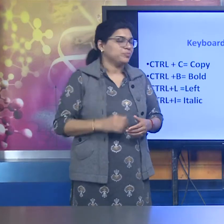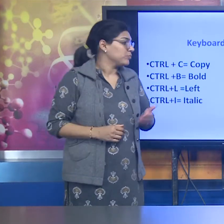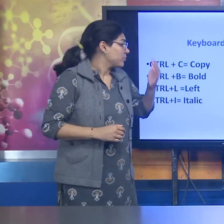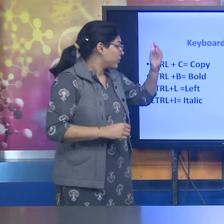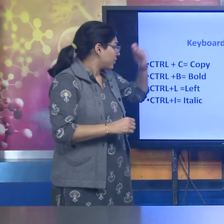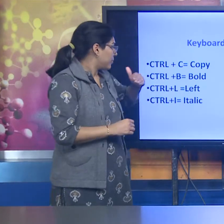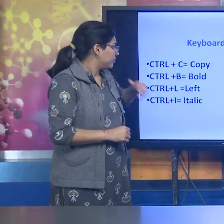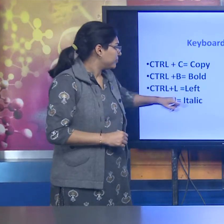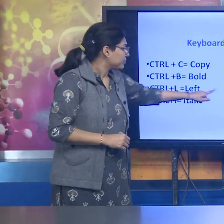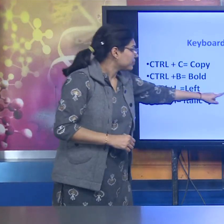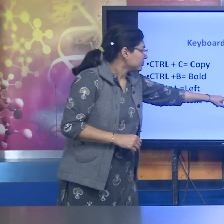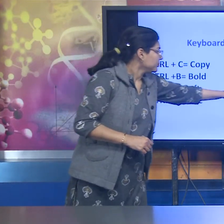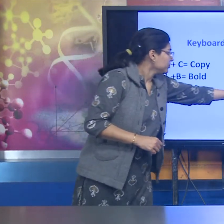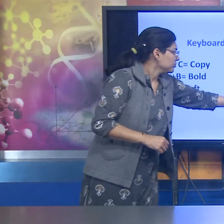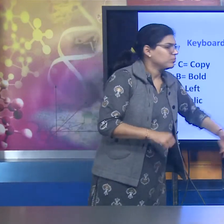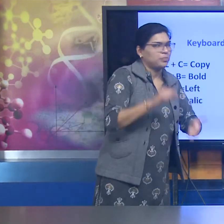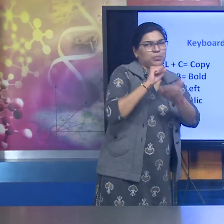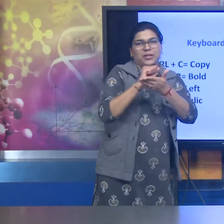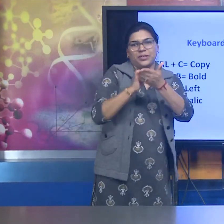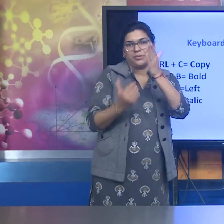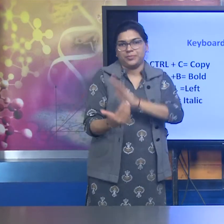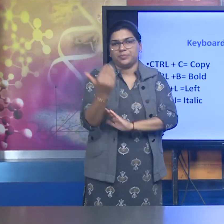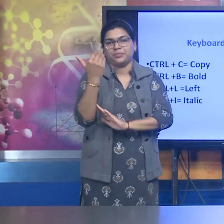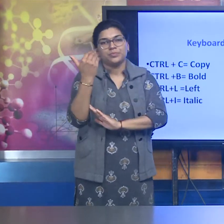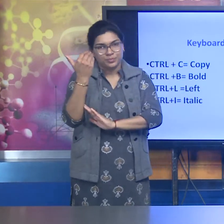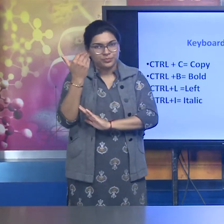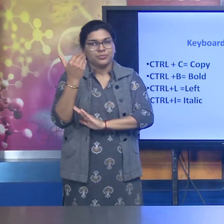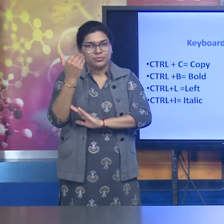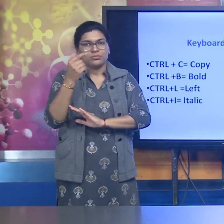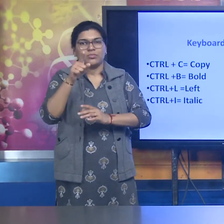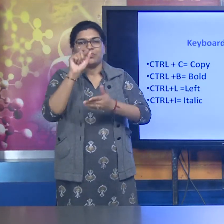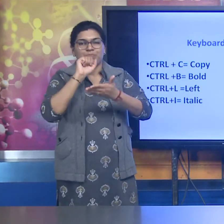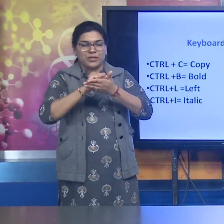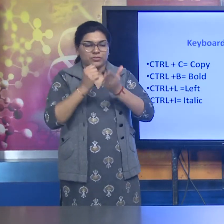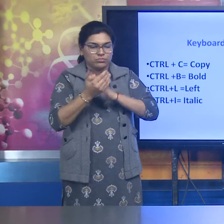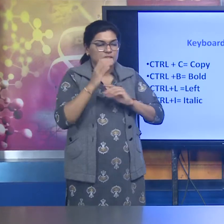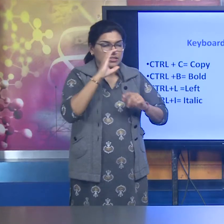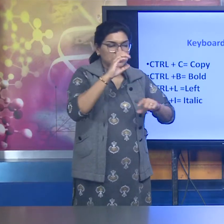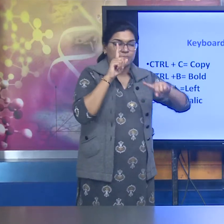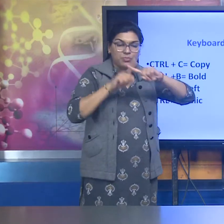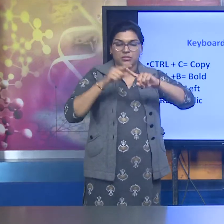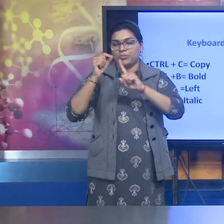press Ctrl plus S after doing any kind of work. Next is